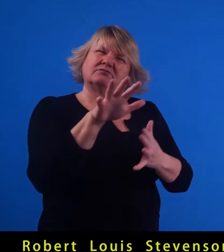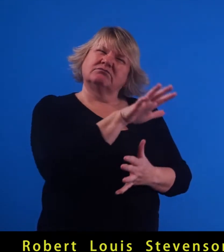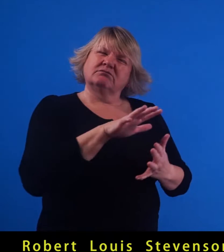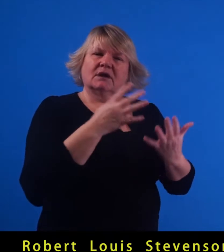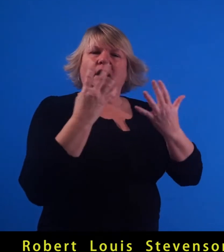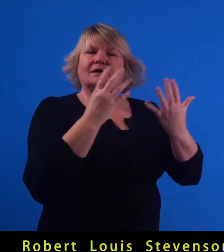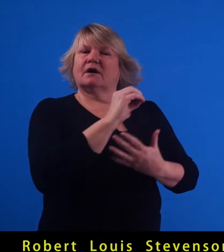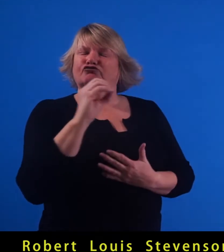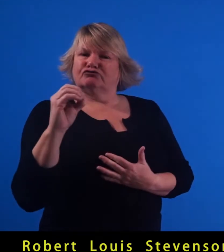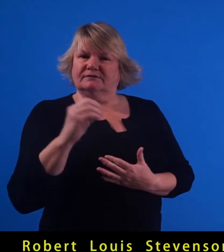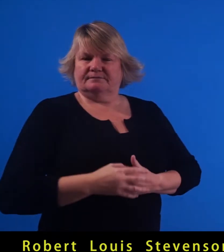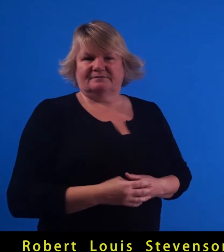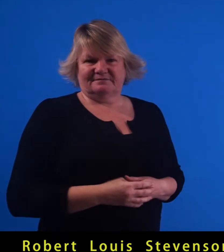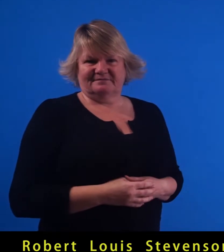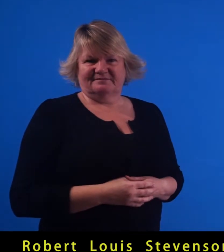1900.